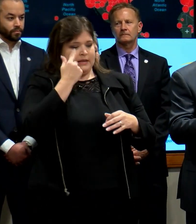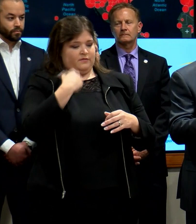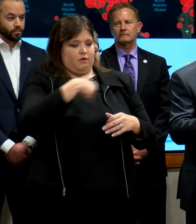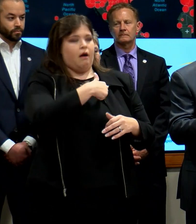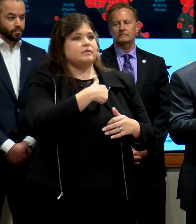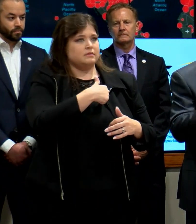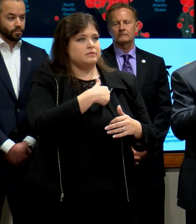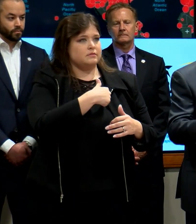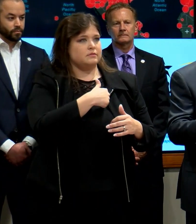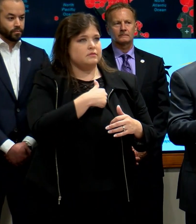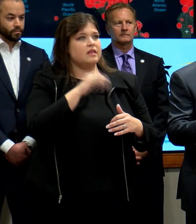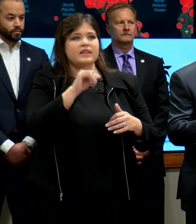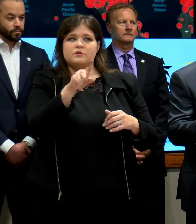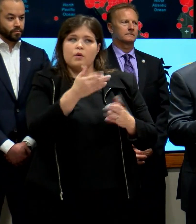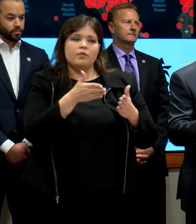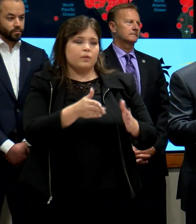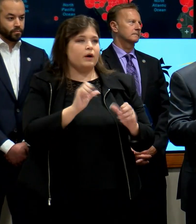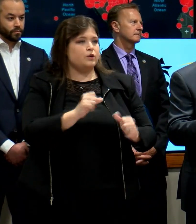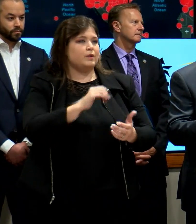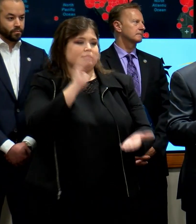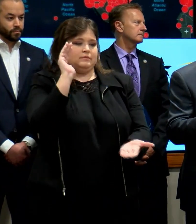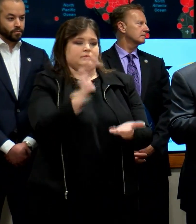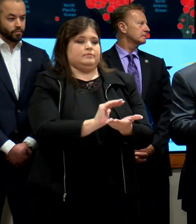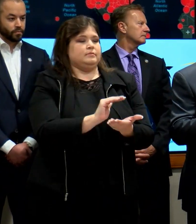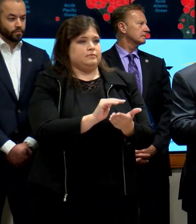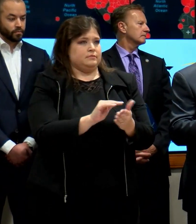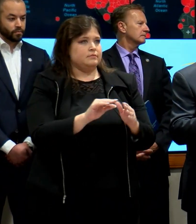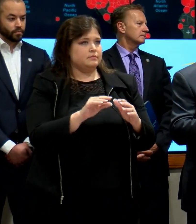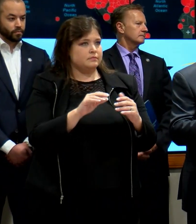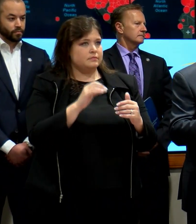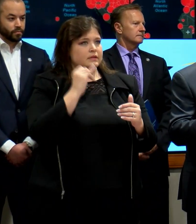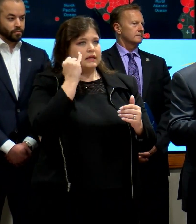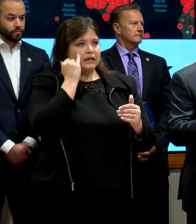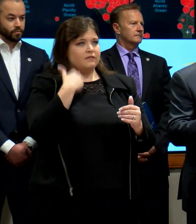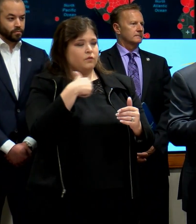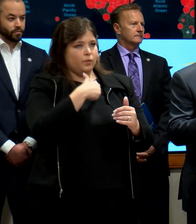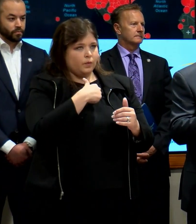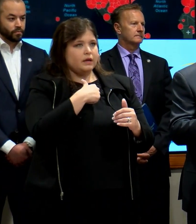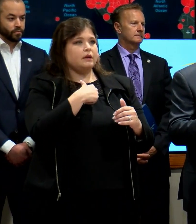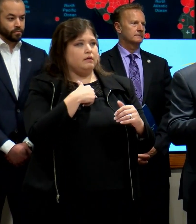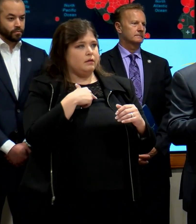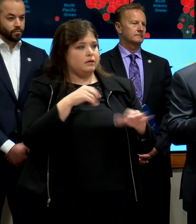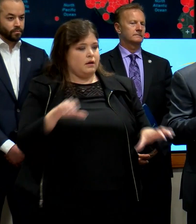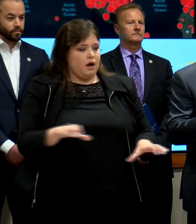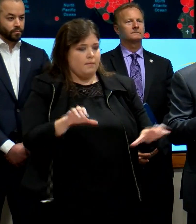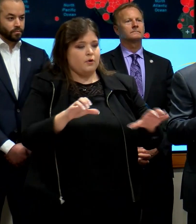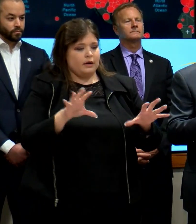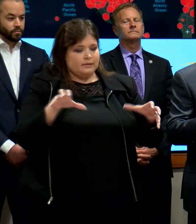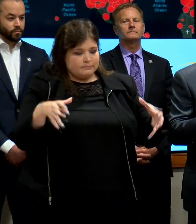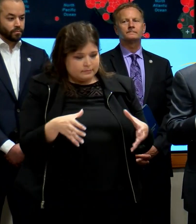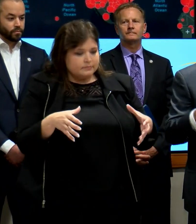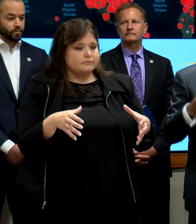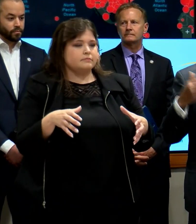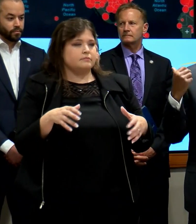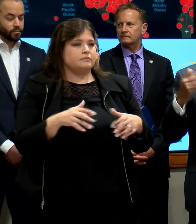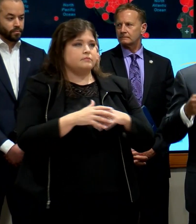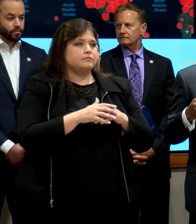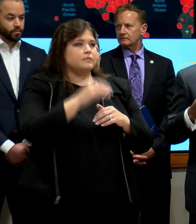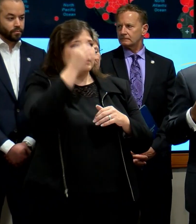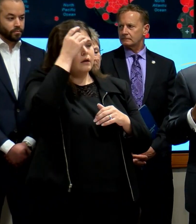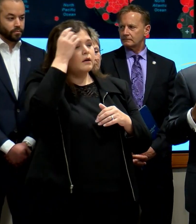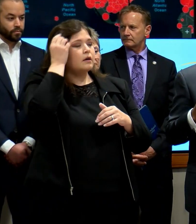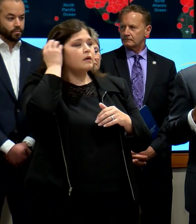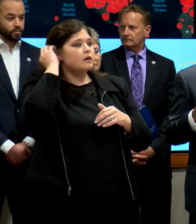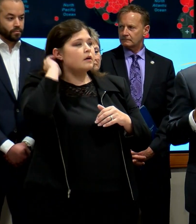hold down this virus, slow down this progression, is that if we operate in concert. And these decisions are not made easily. I mean, we've